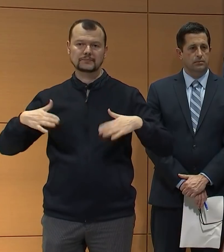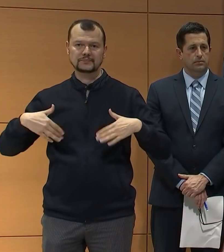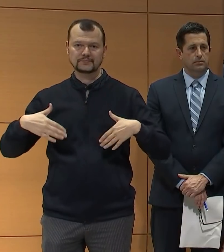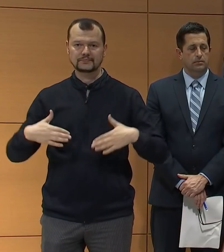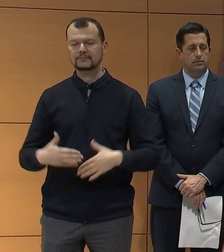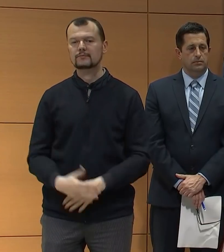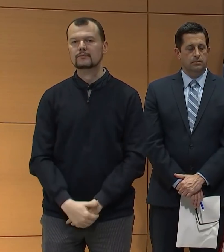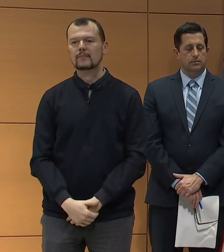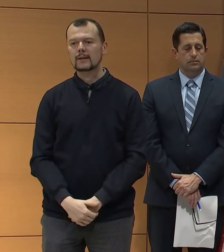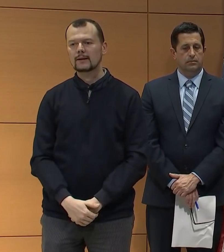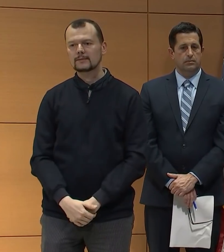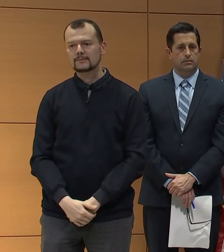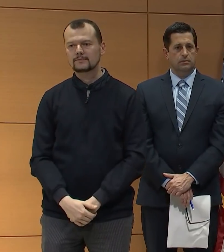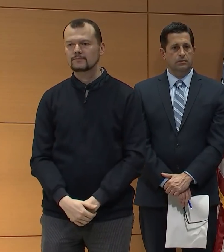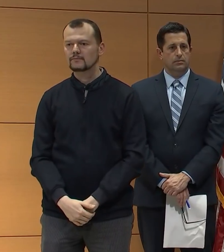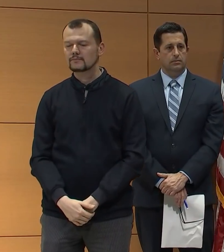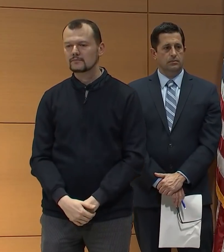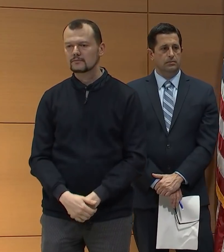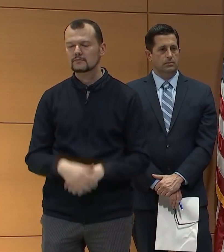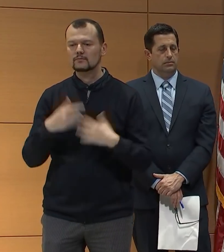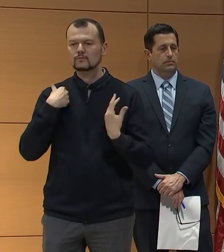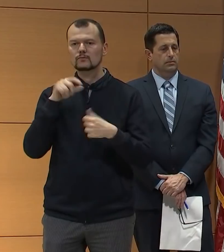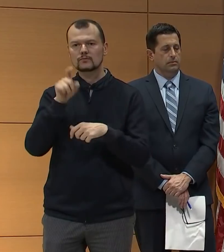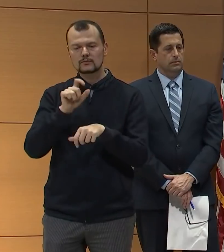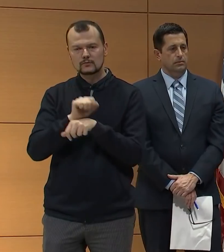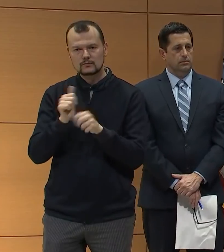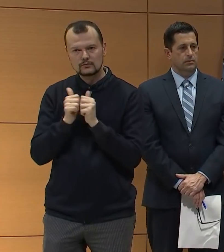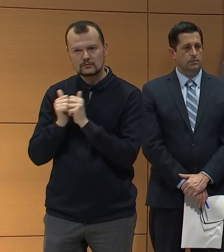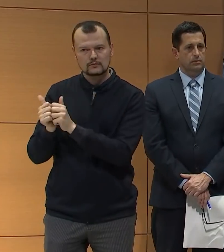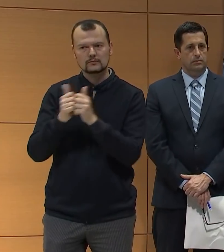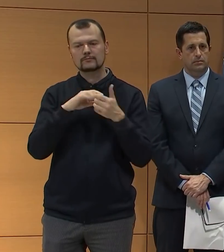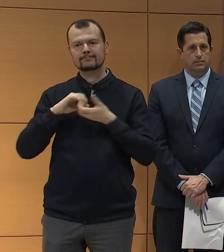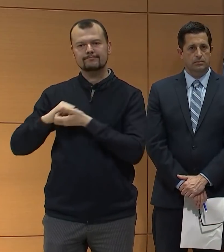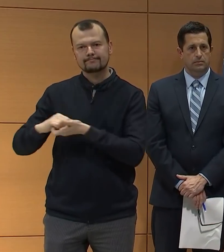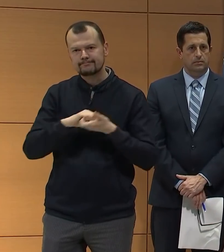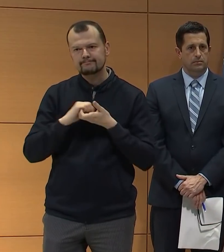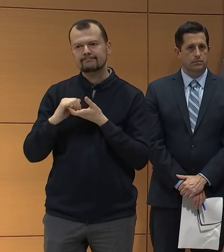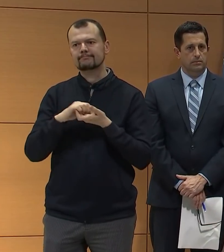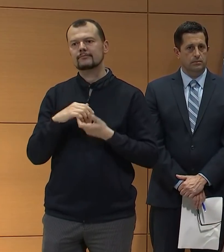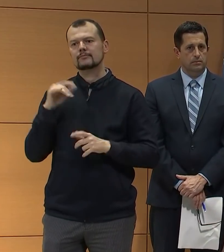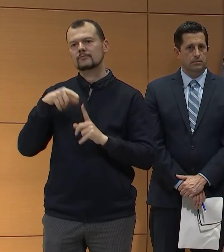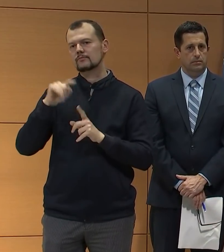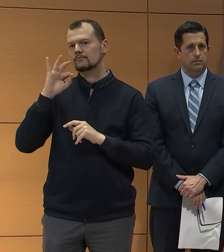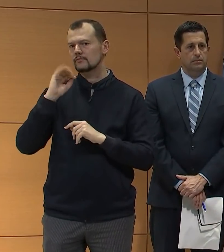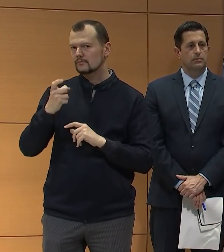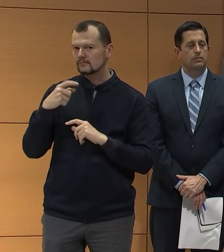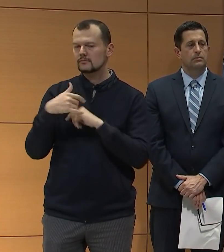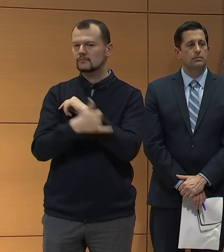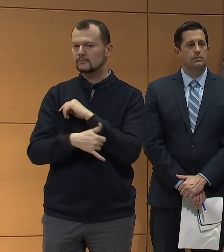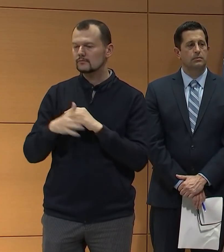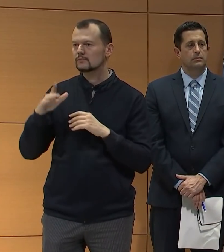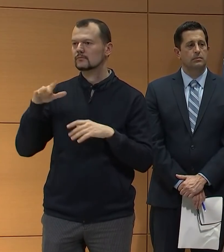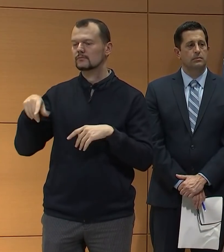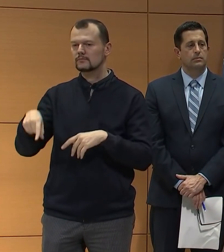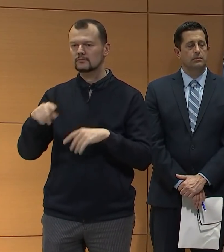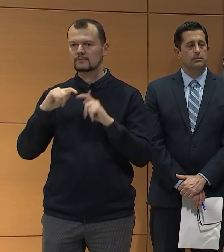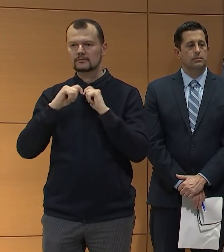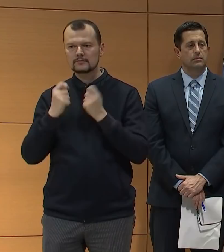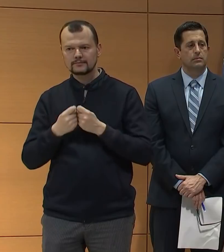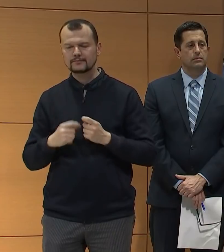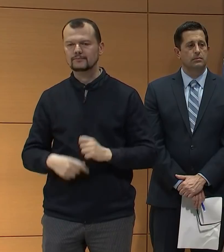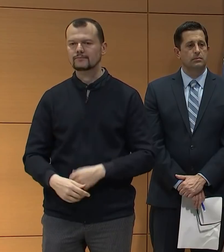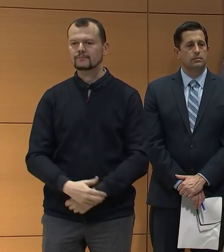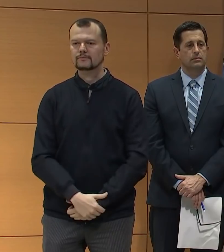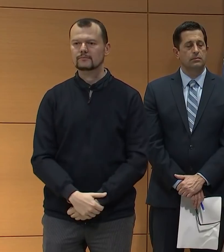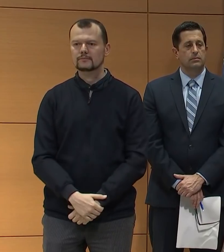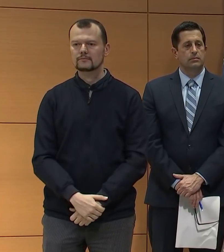work together, collaboratively together as a Fairfax team to make sure we're bringing all of the